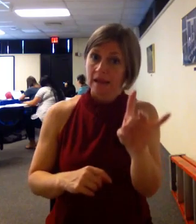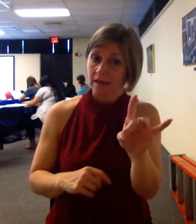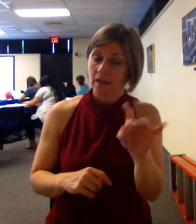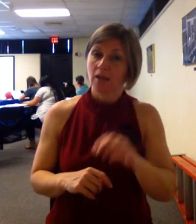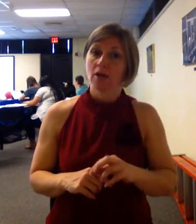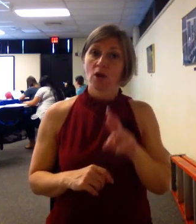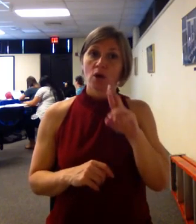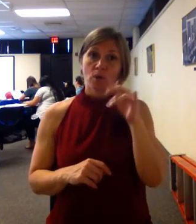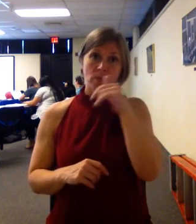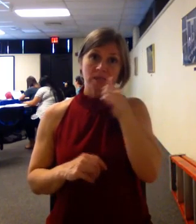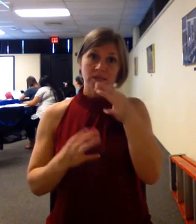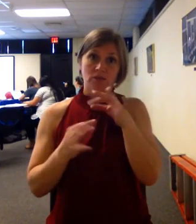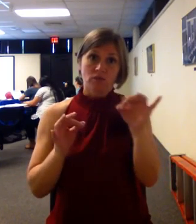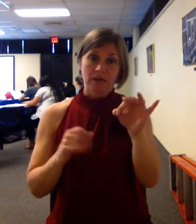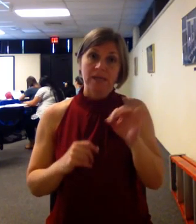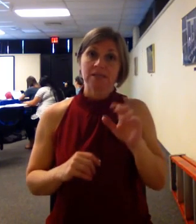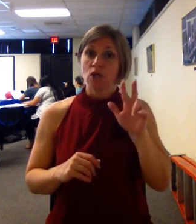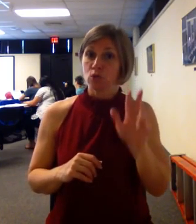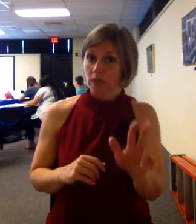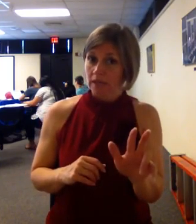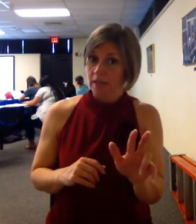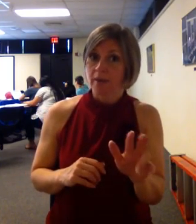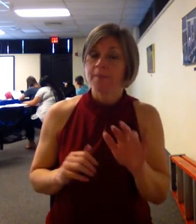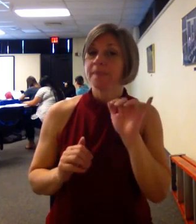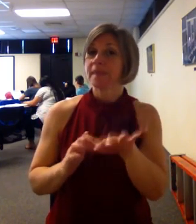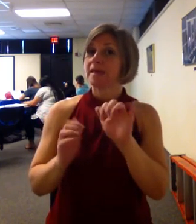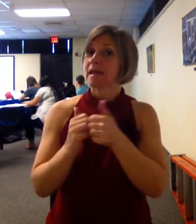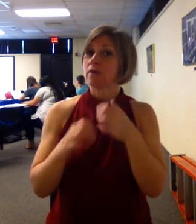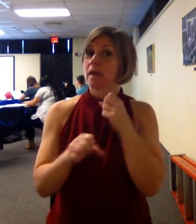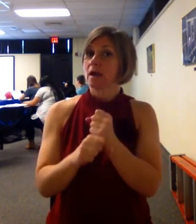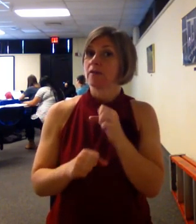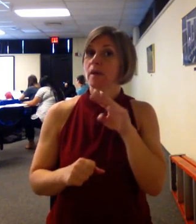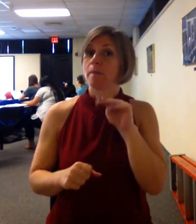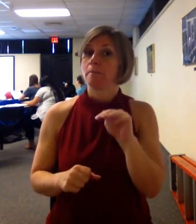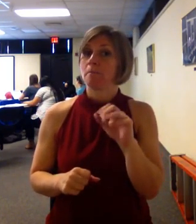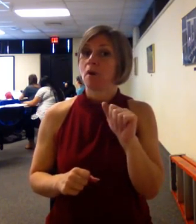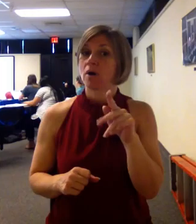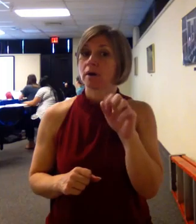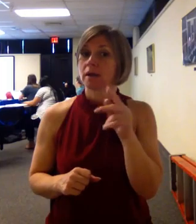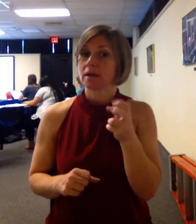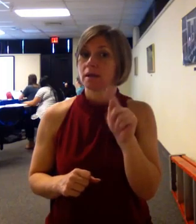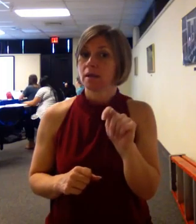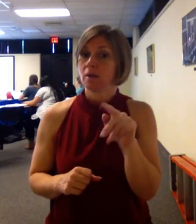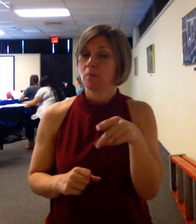is 3, so that's how they came up with the market premium of 5.